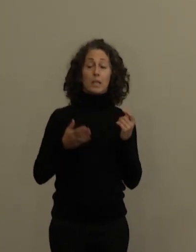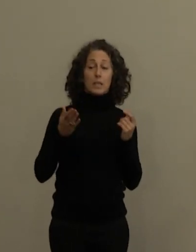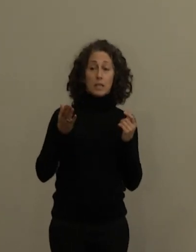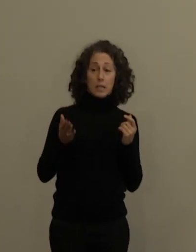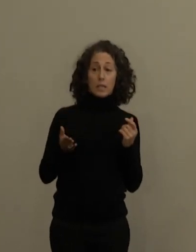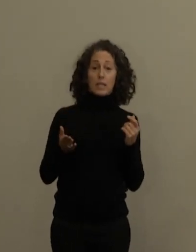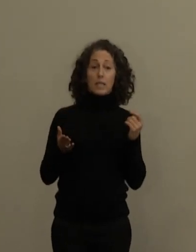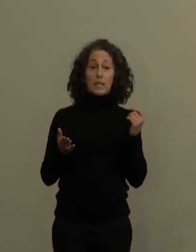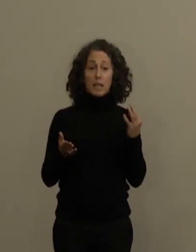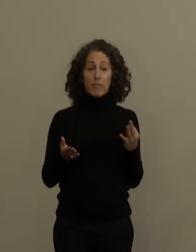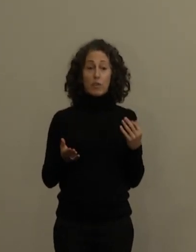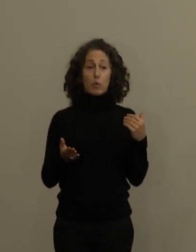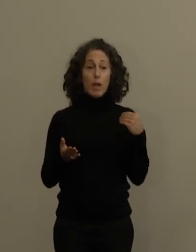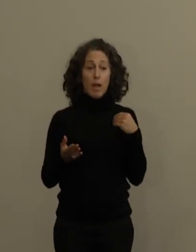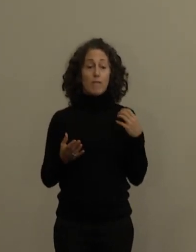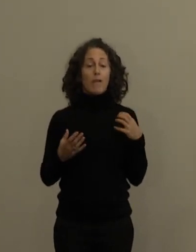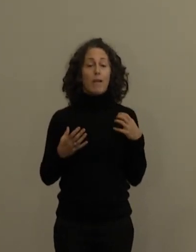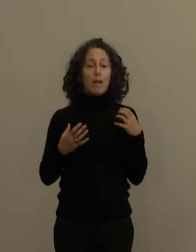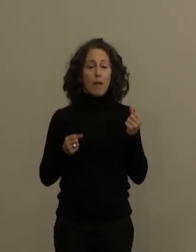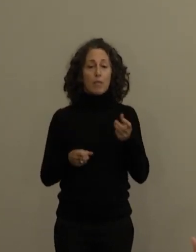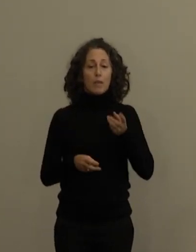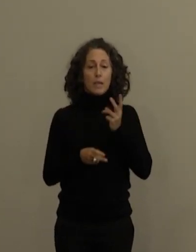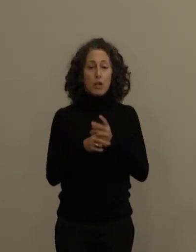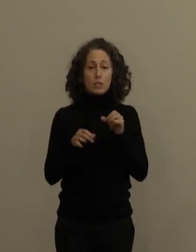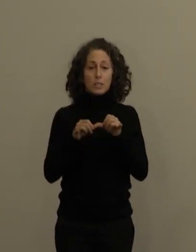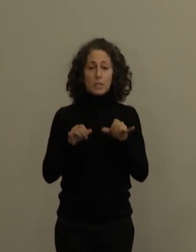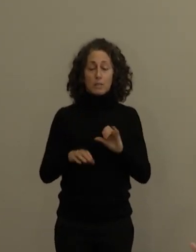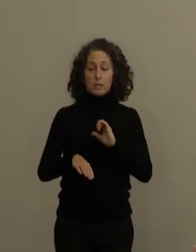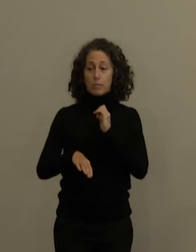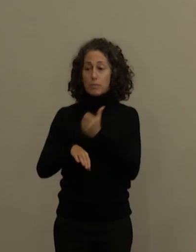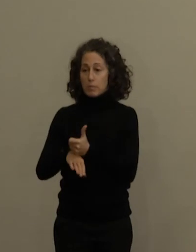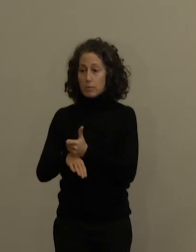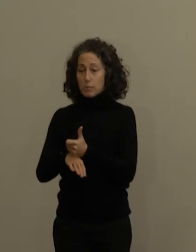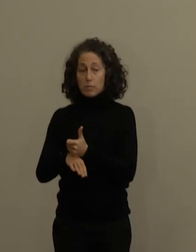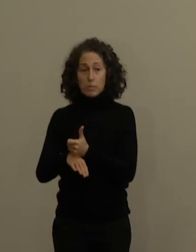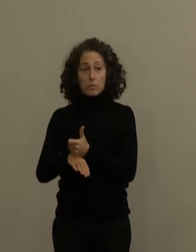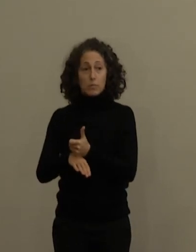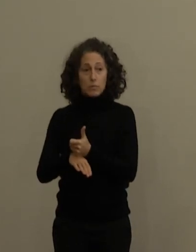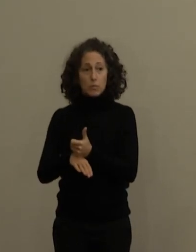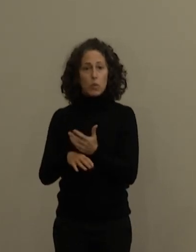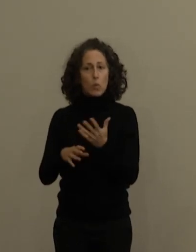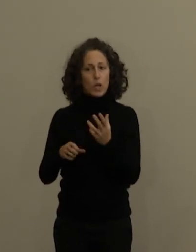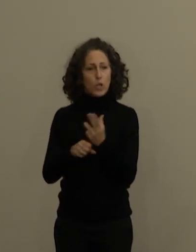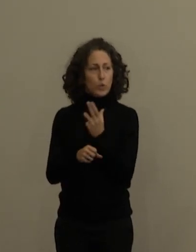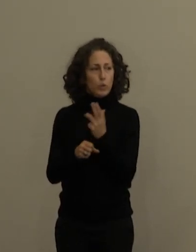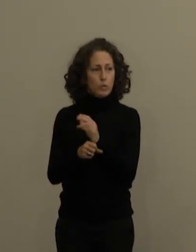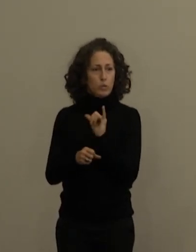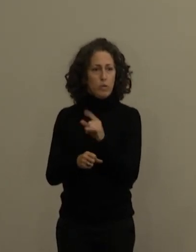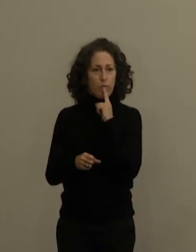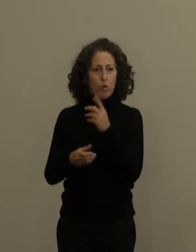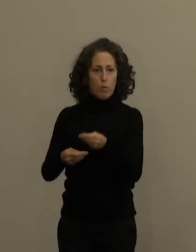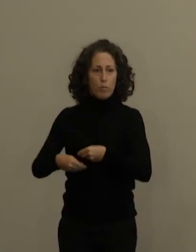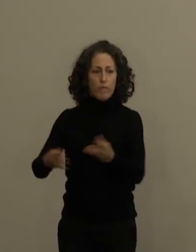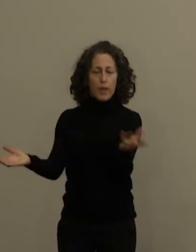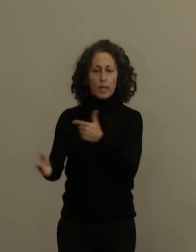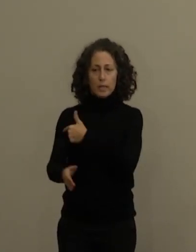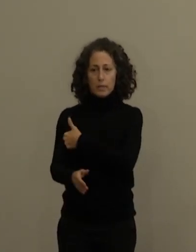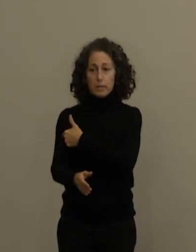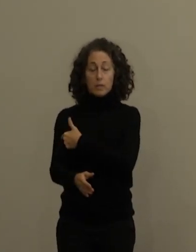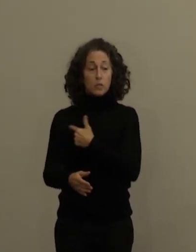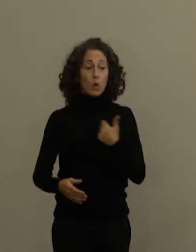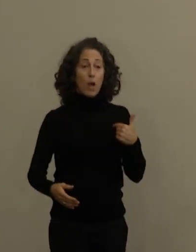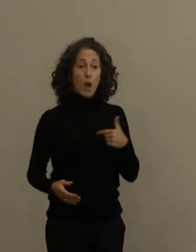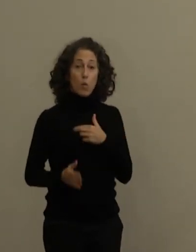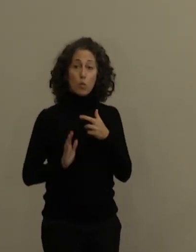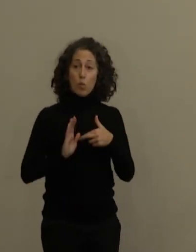existing healthcare infrastructure to provide vaccine, we would want to leverage that. And then, we see our role